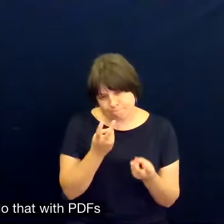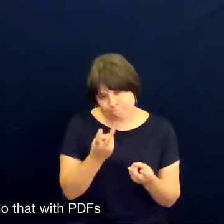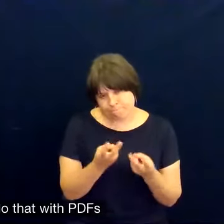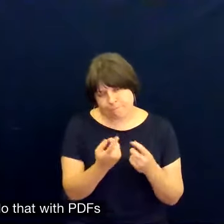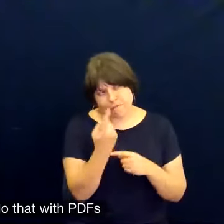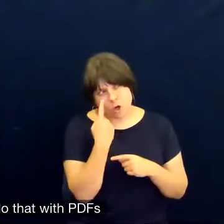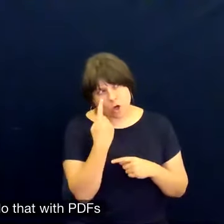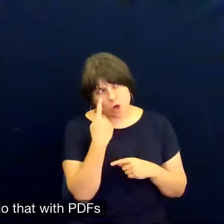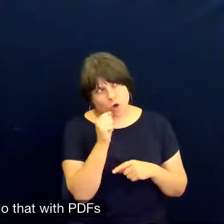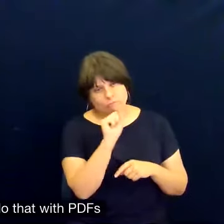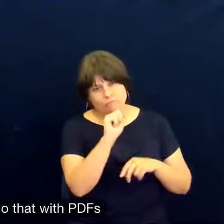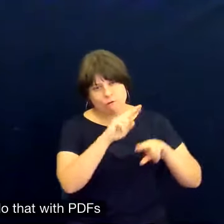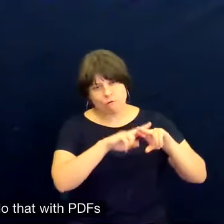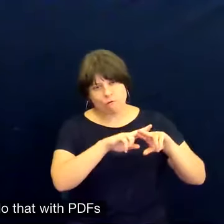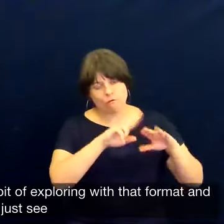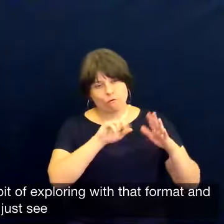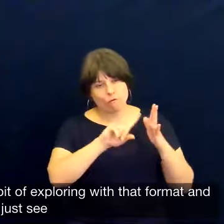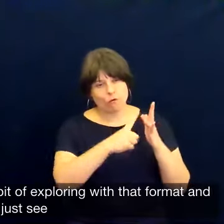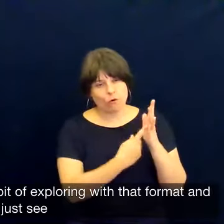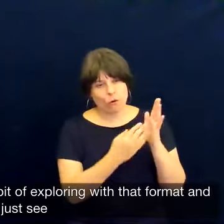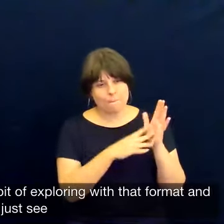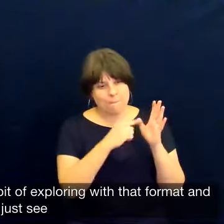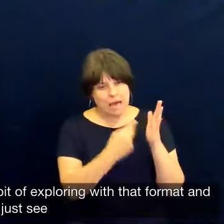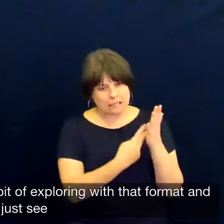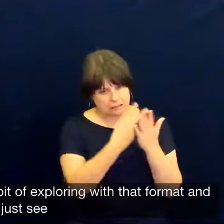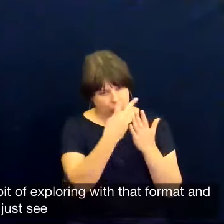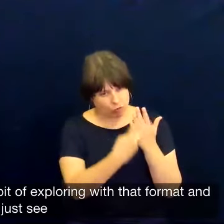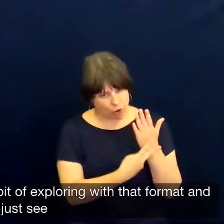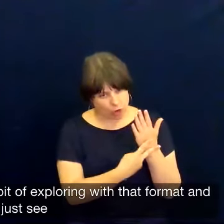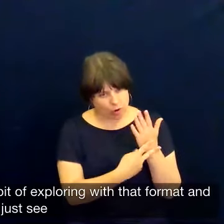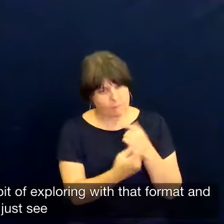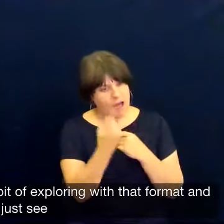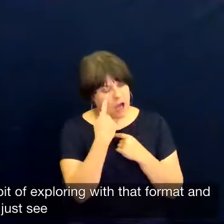see whether we can do it or not, and I could give you some feedback.